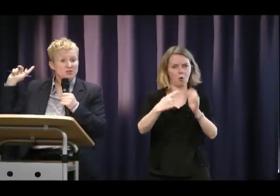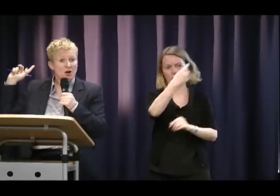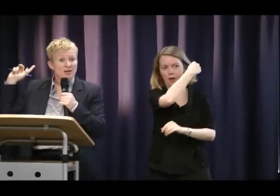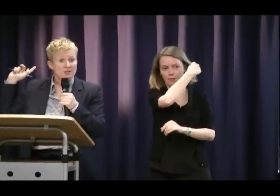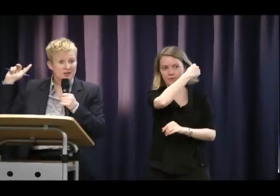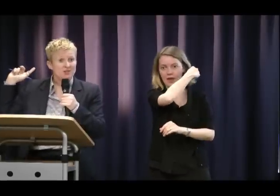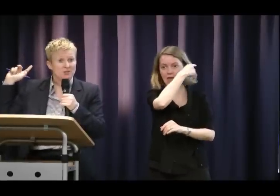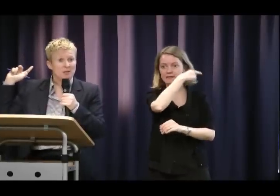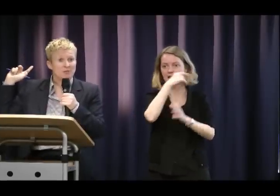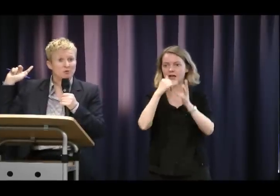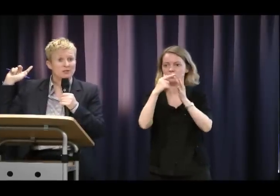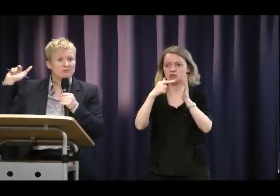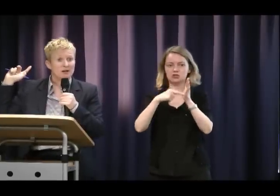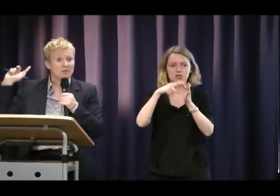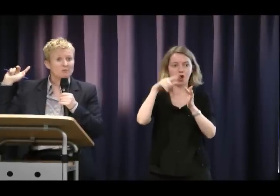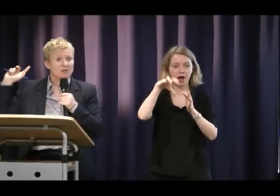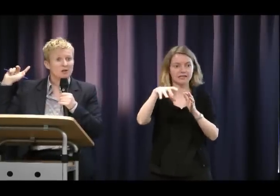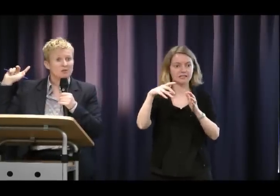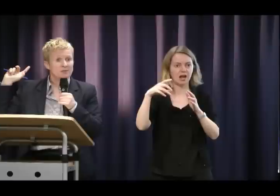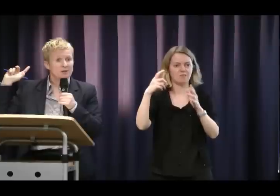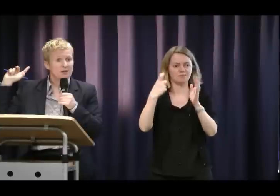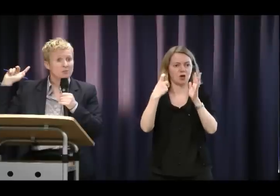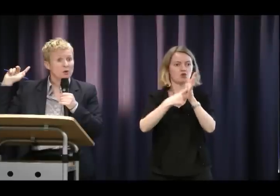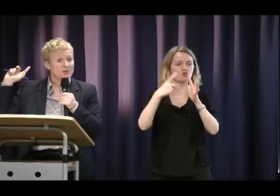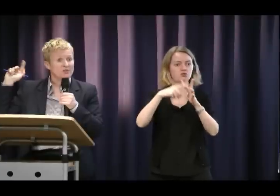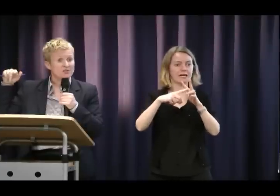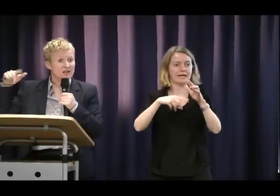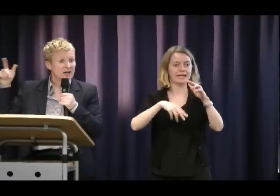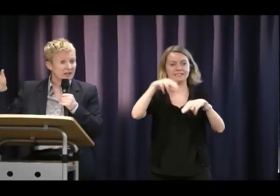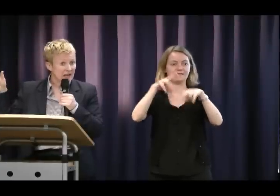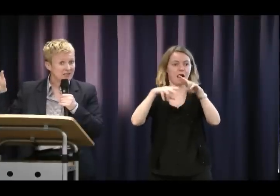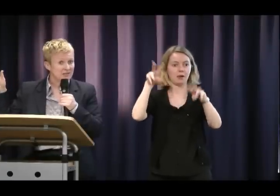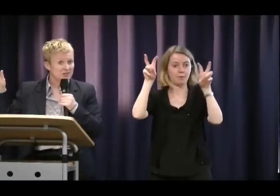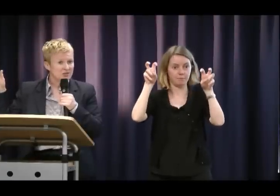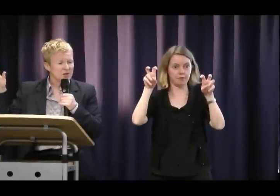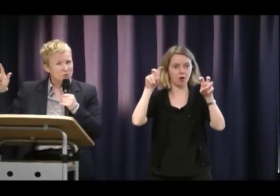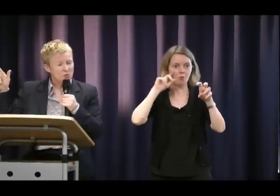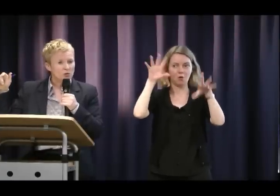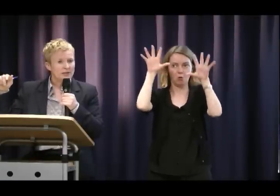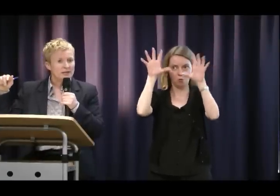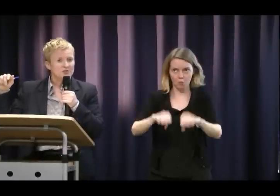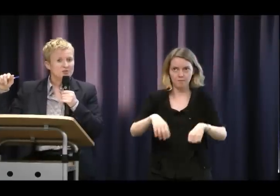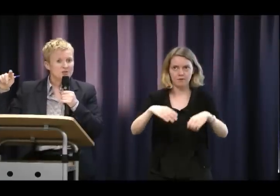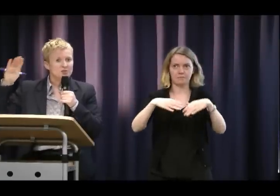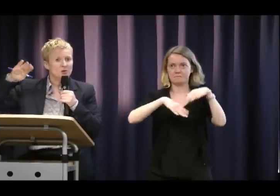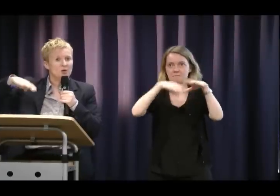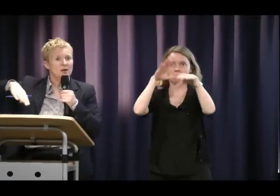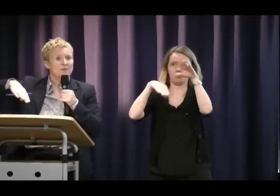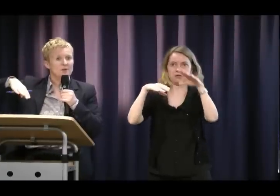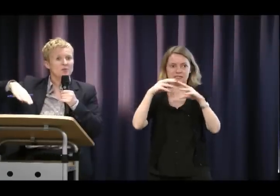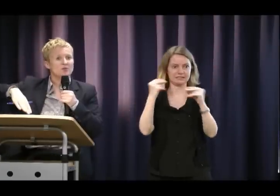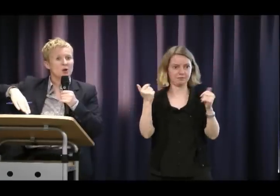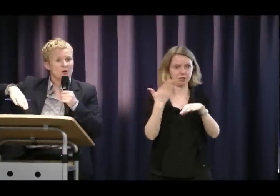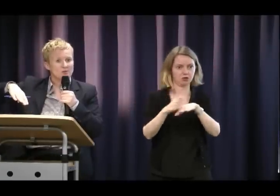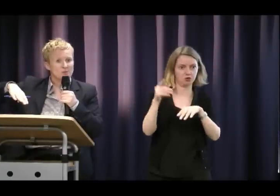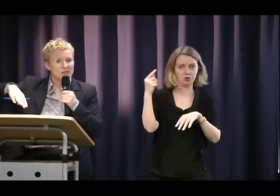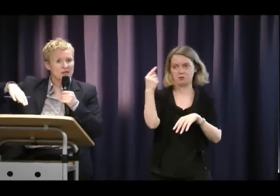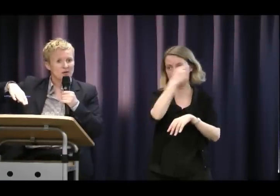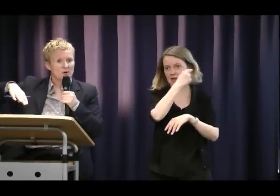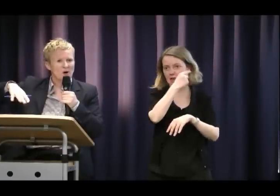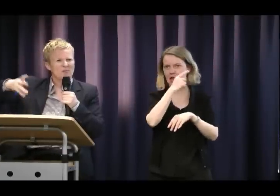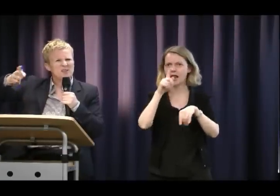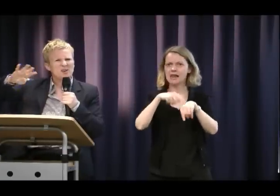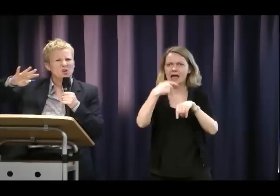that site is actually being redeveloped, and I think they're wanting to start later this year or early next year. So there is going to